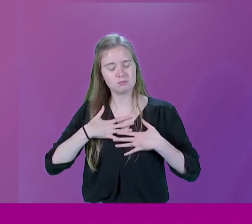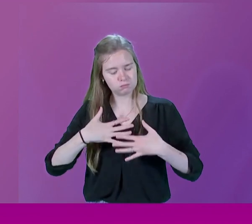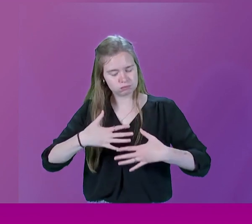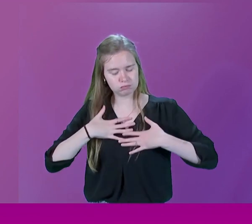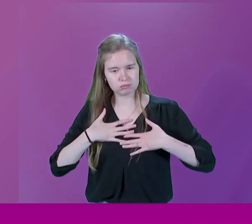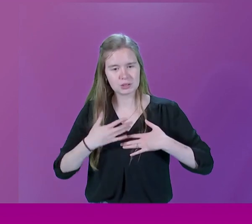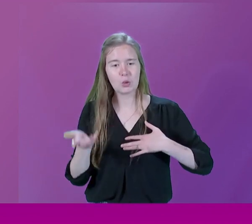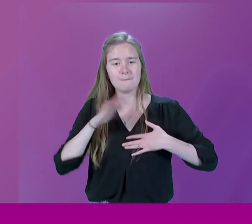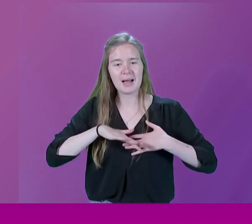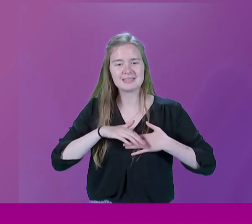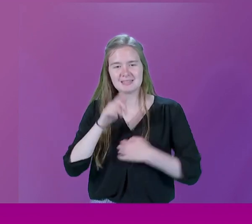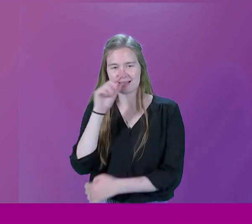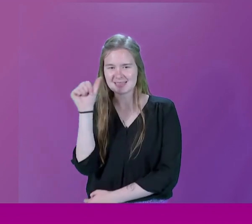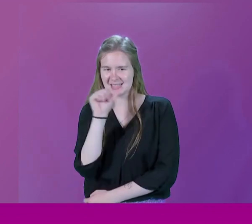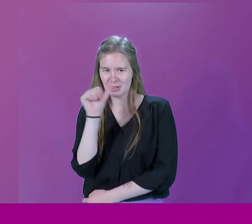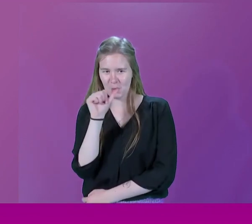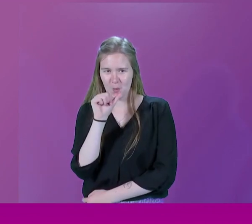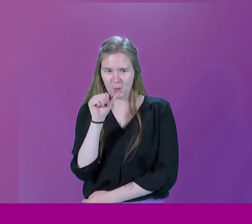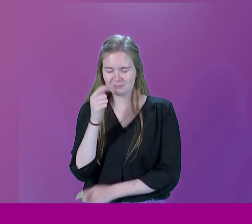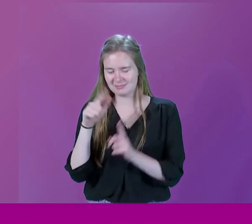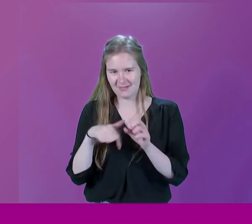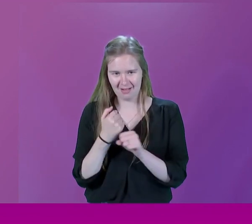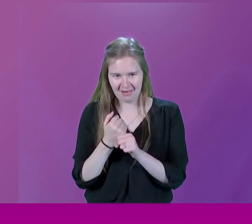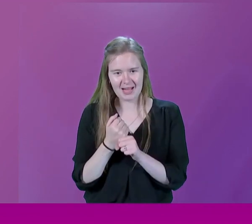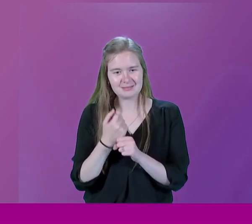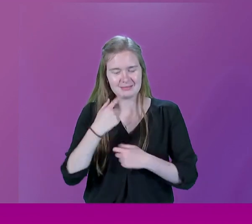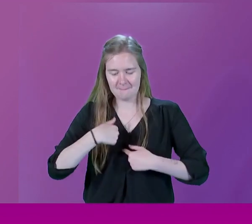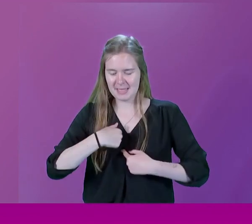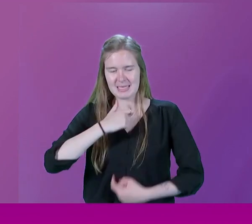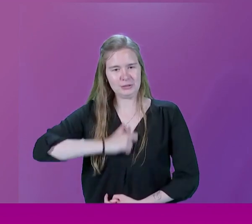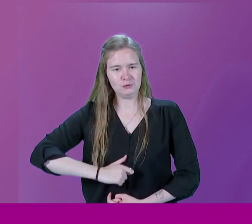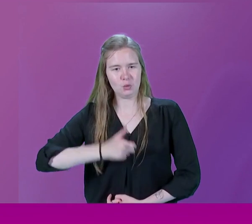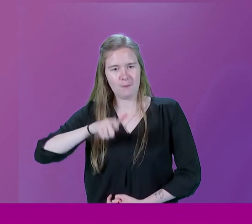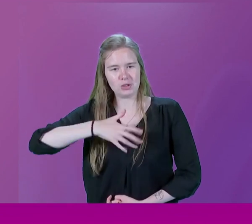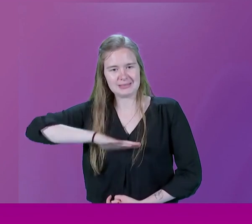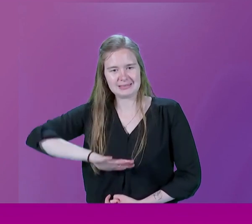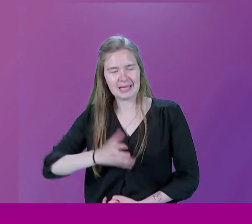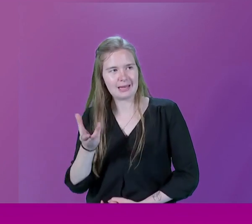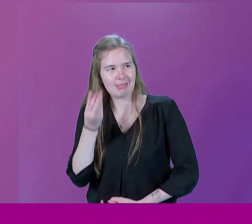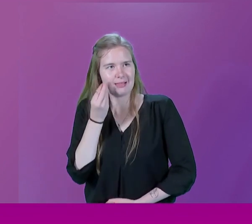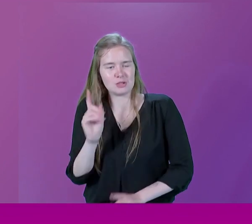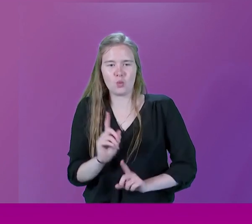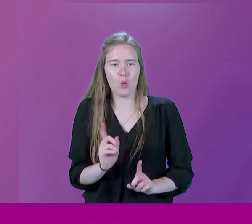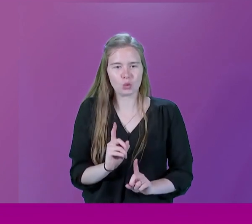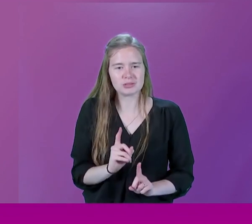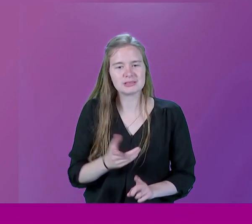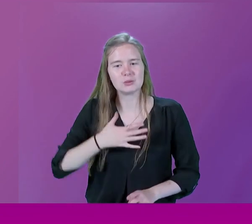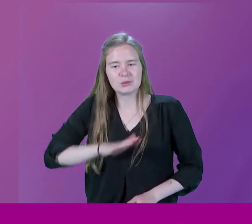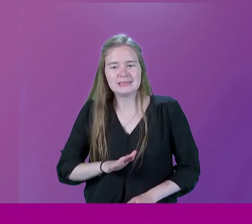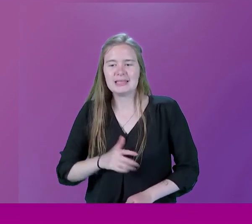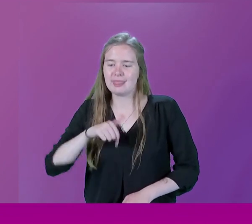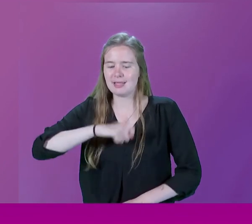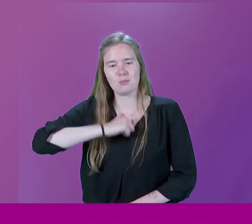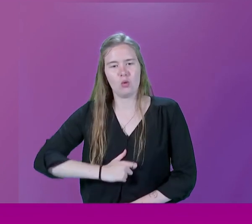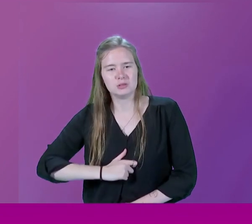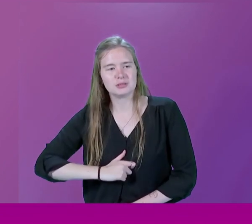it's going back to that 16-year-old. What is it that this individual is listening to? And what is it that makes